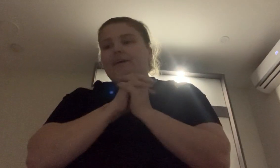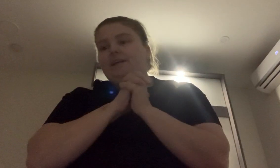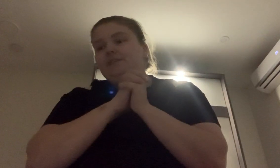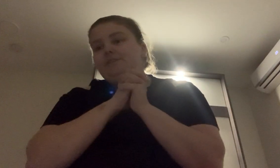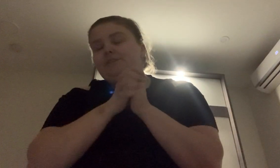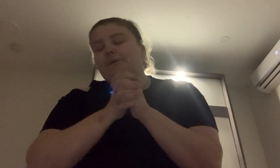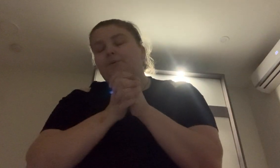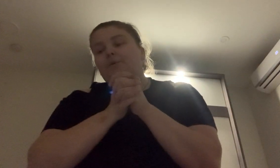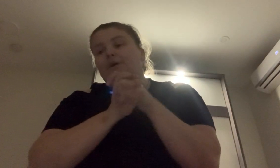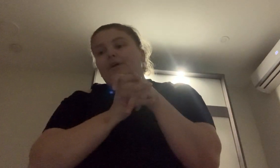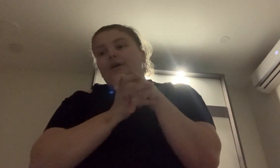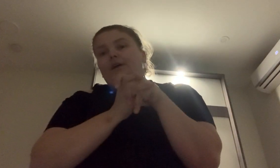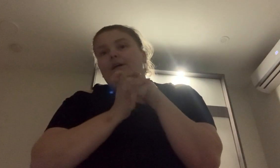Okay, so